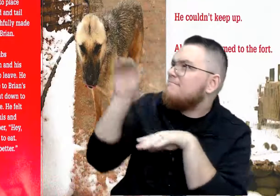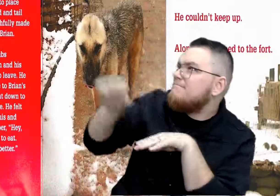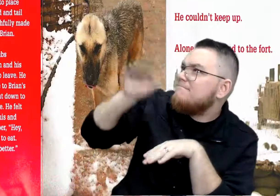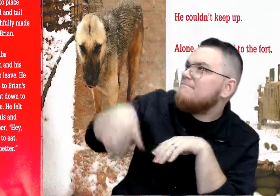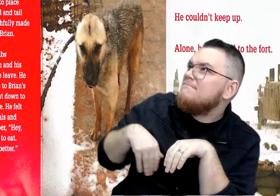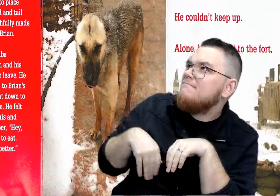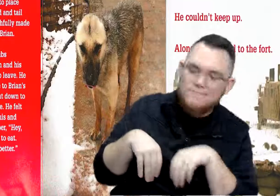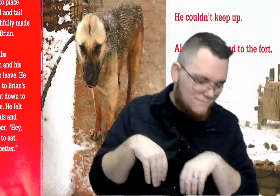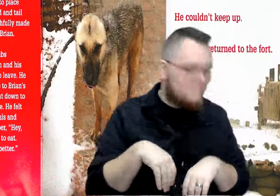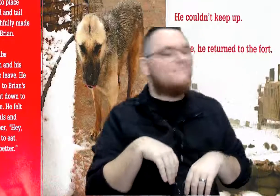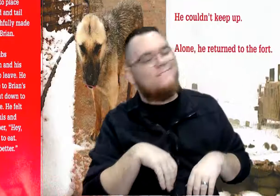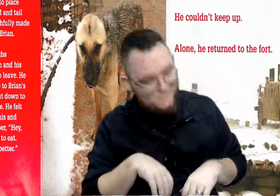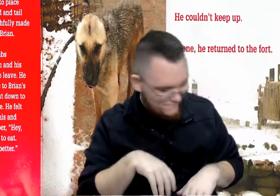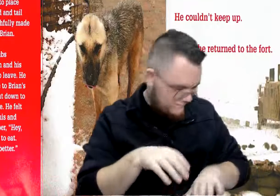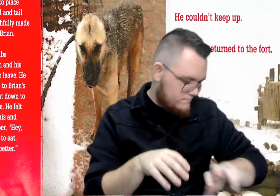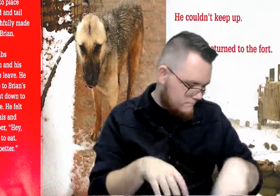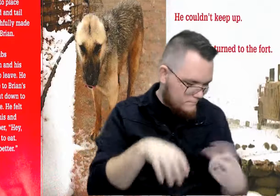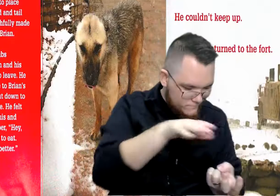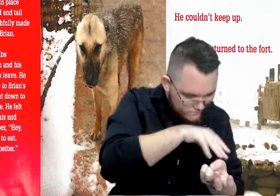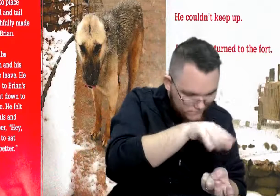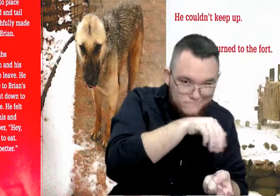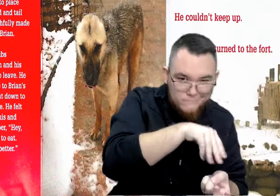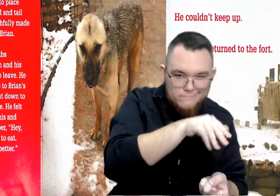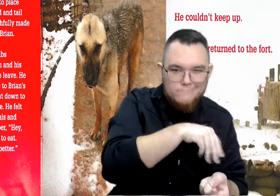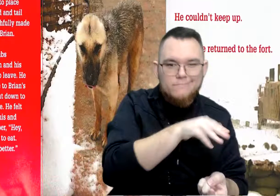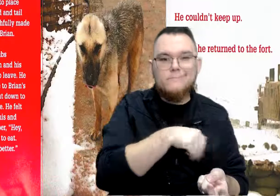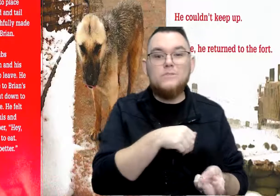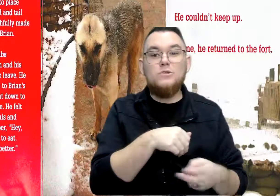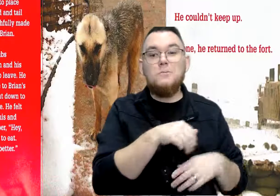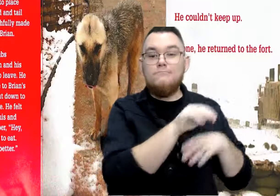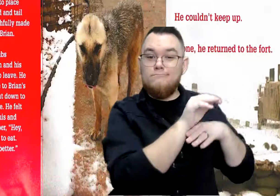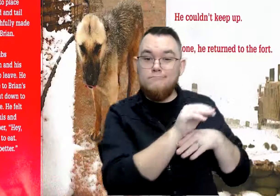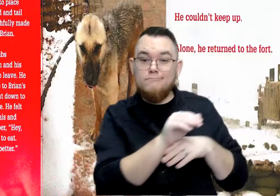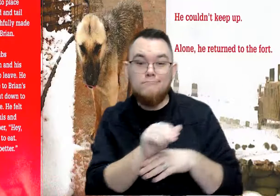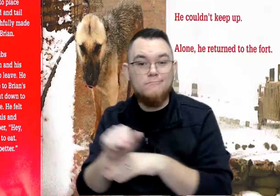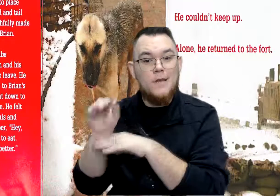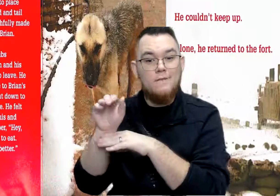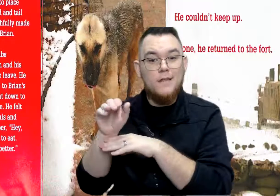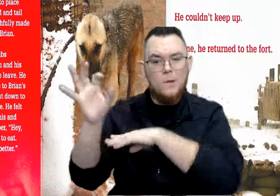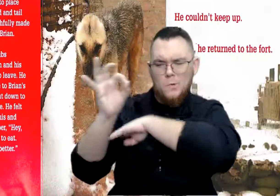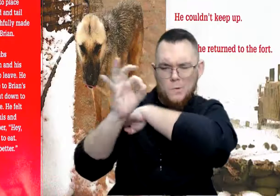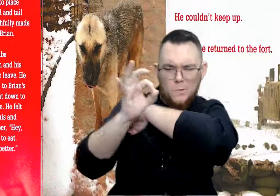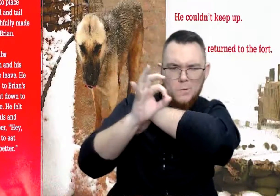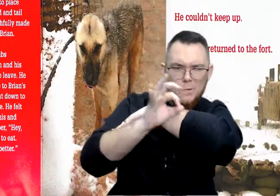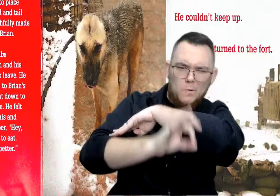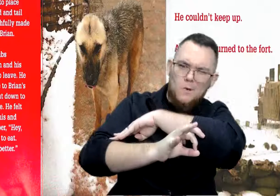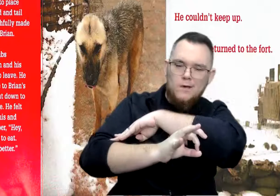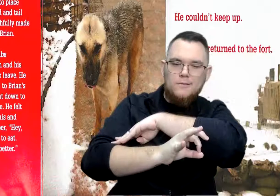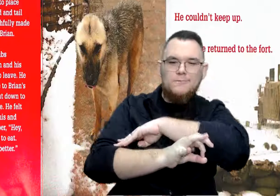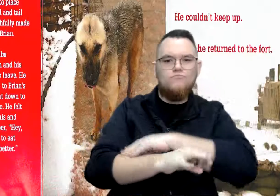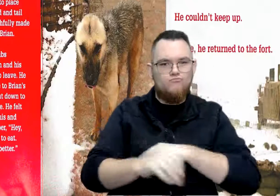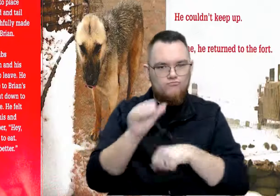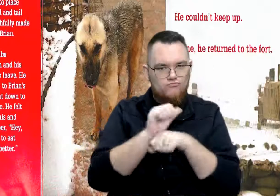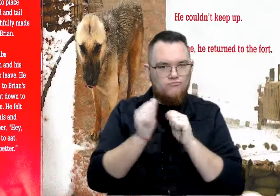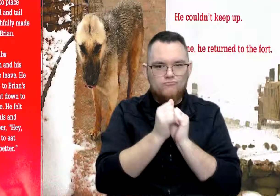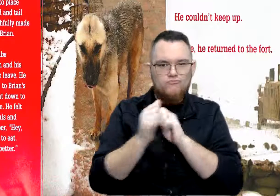Each night after the sun set over the desert, Nubs and Brian did their job together. Under an ice-black sky